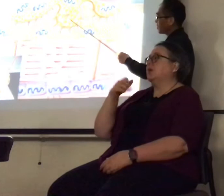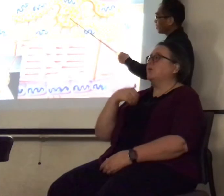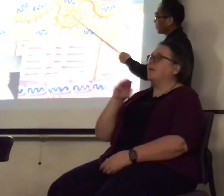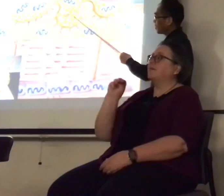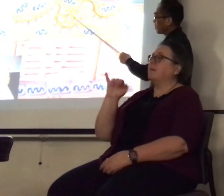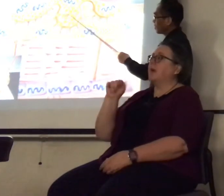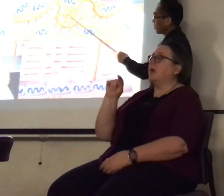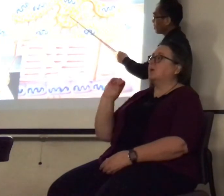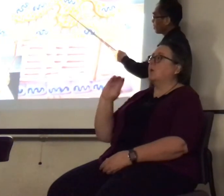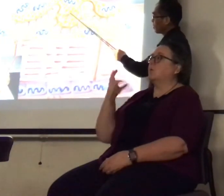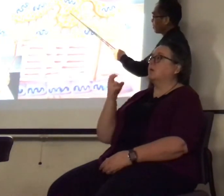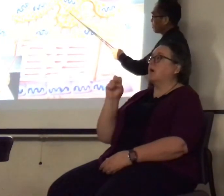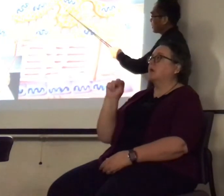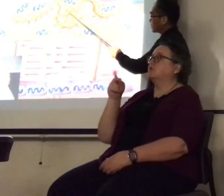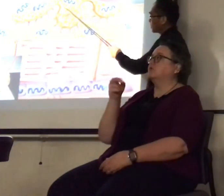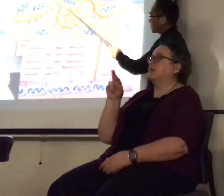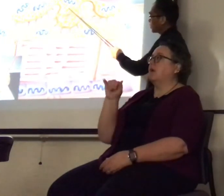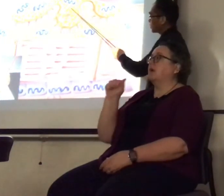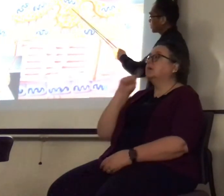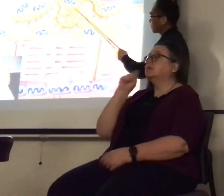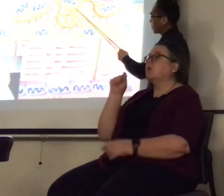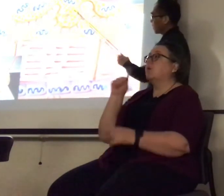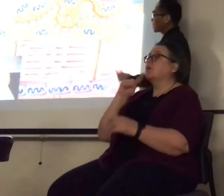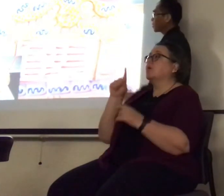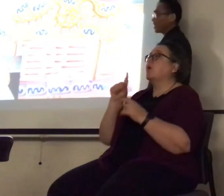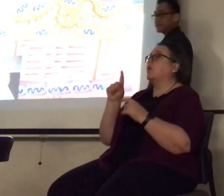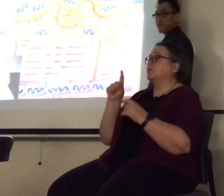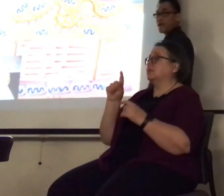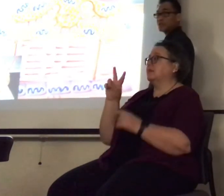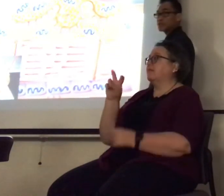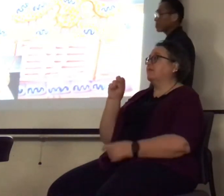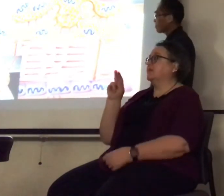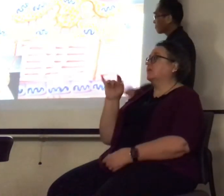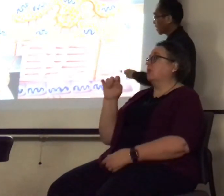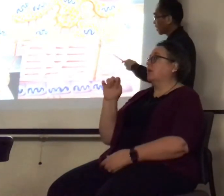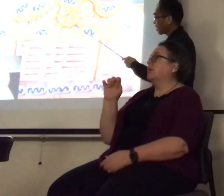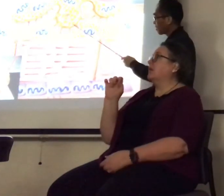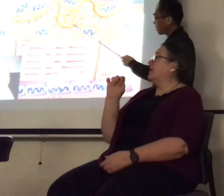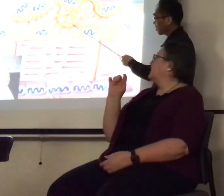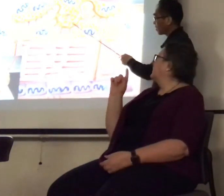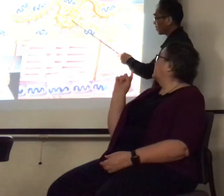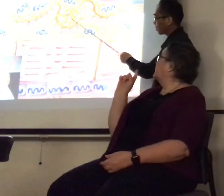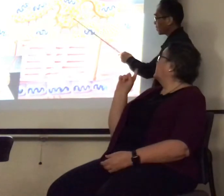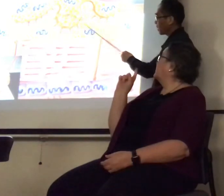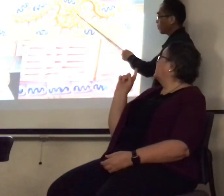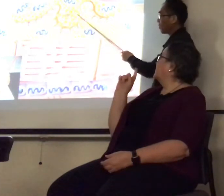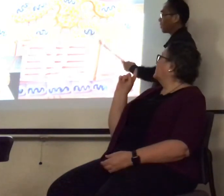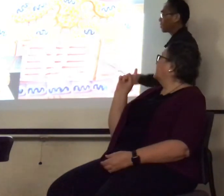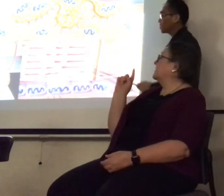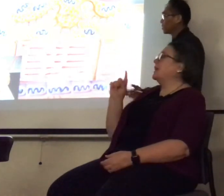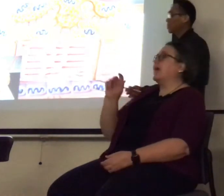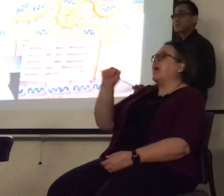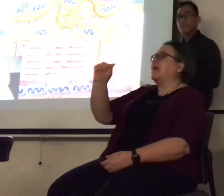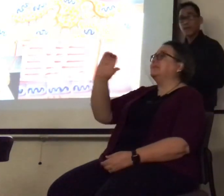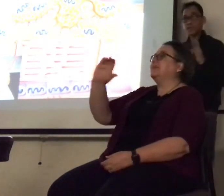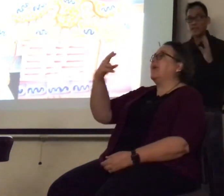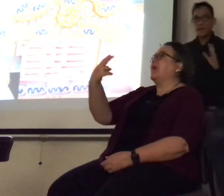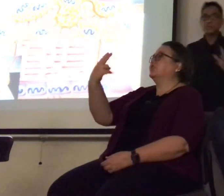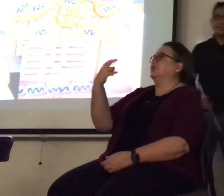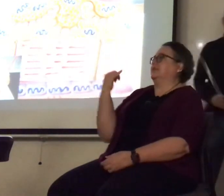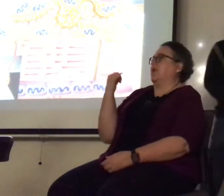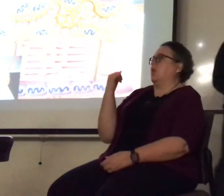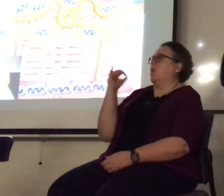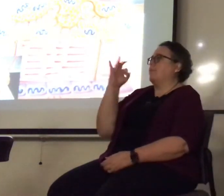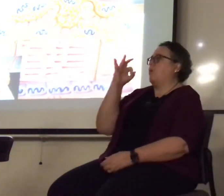So these little vesicles, that's our ACH. Okay, the little yellow balls symbolize